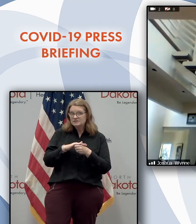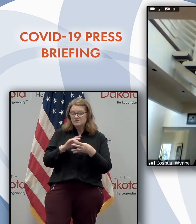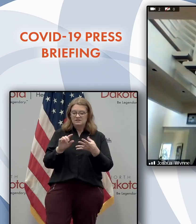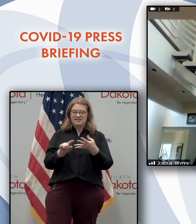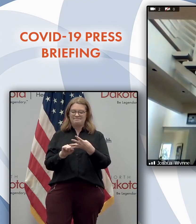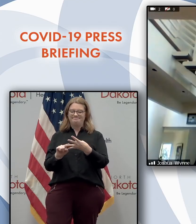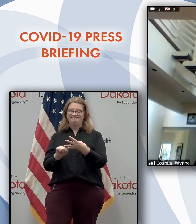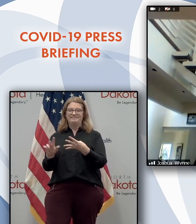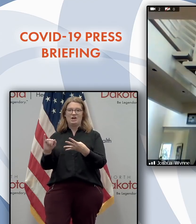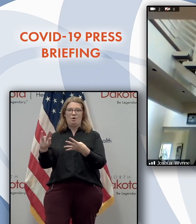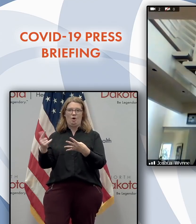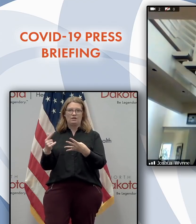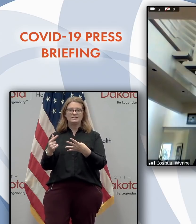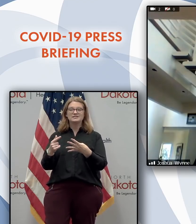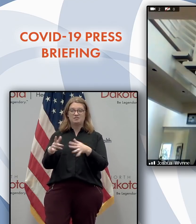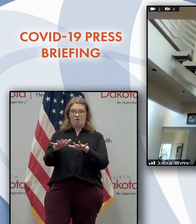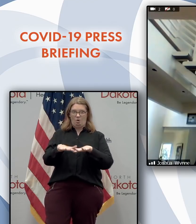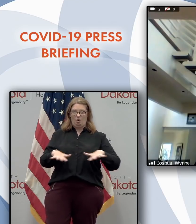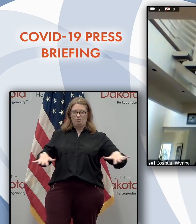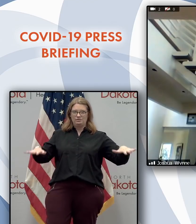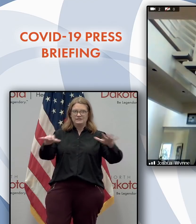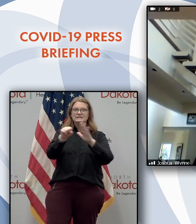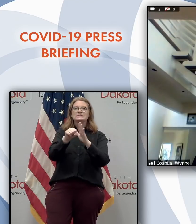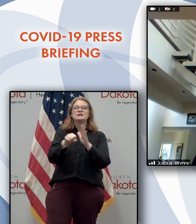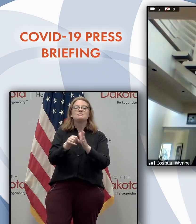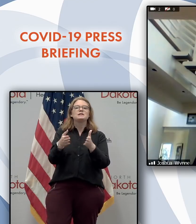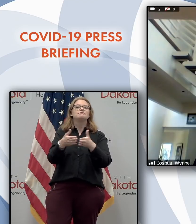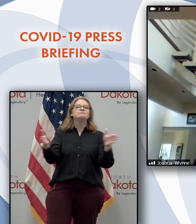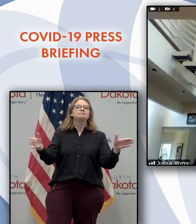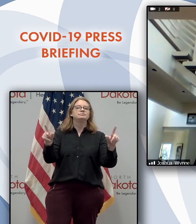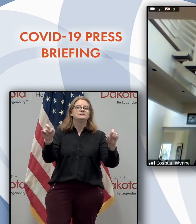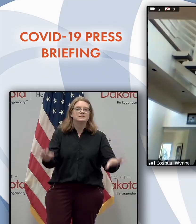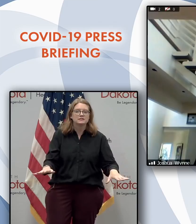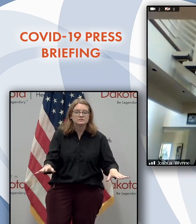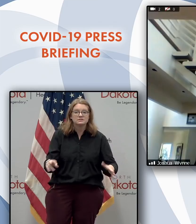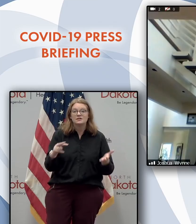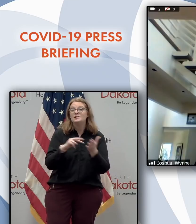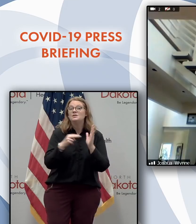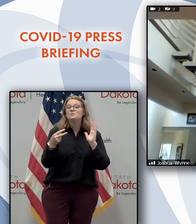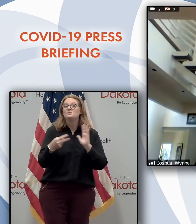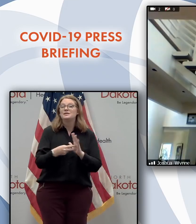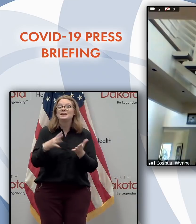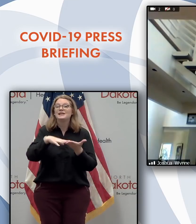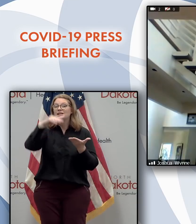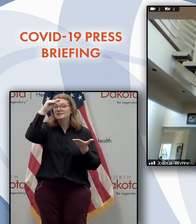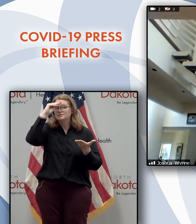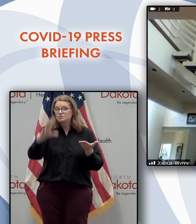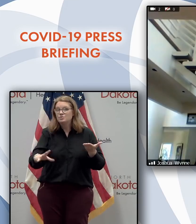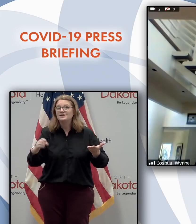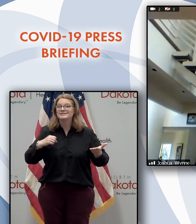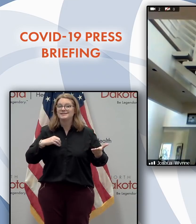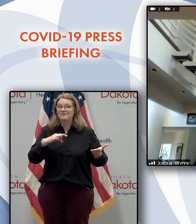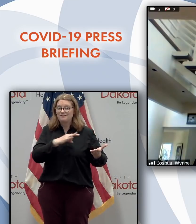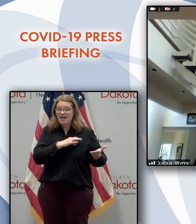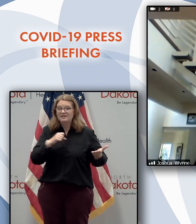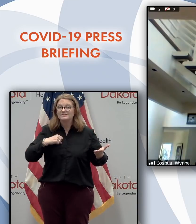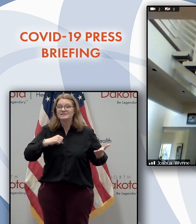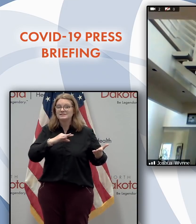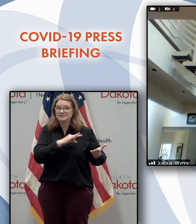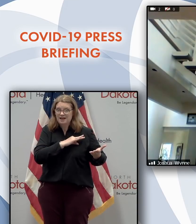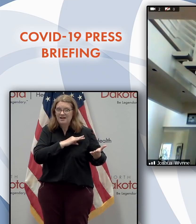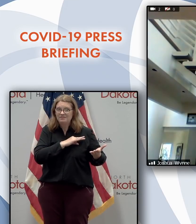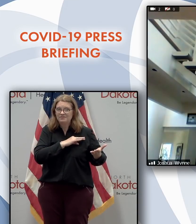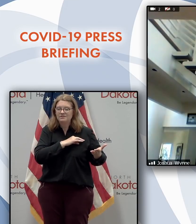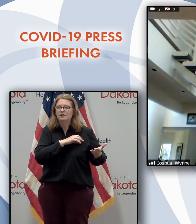in August. And we are encouraging all students, along with faculty and staff, to engage